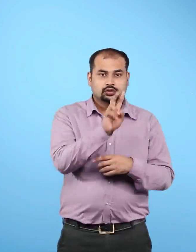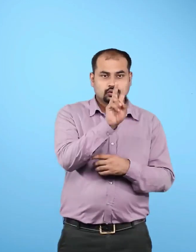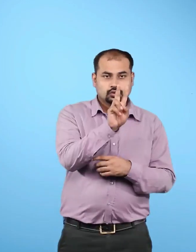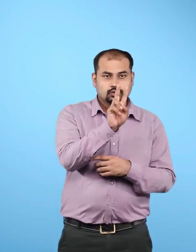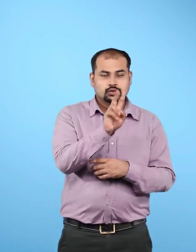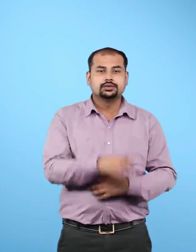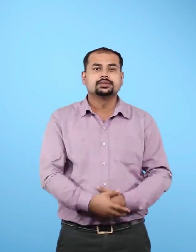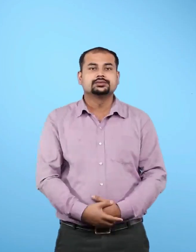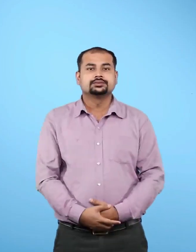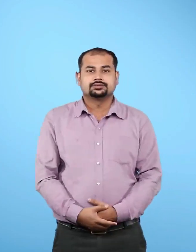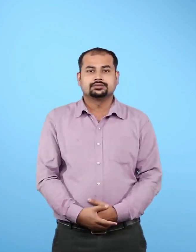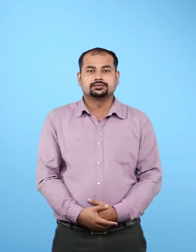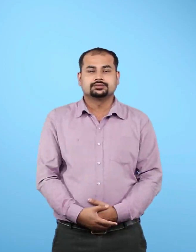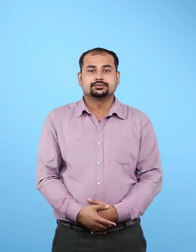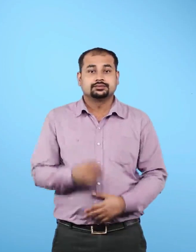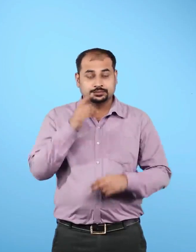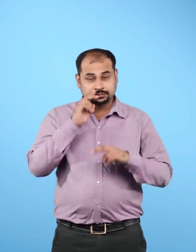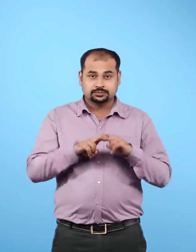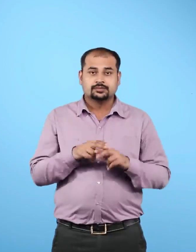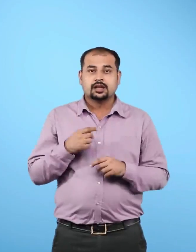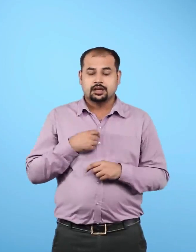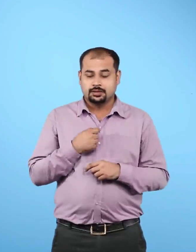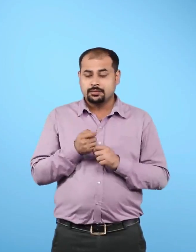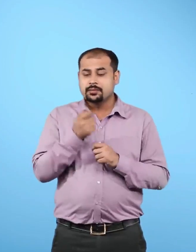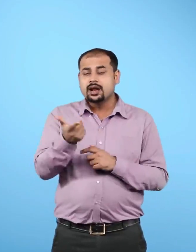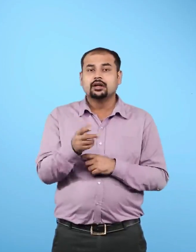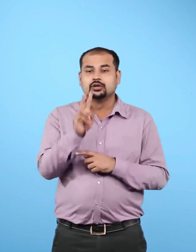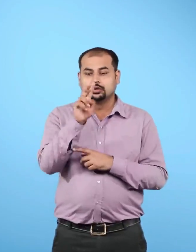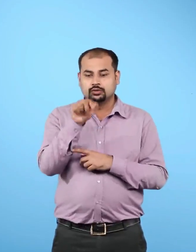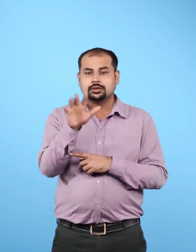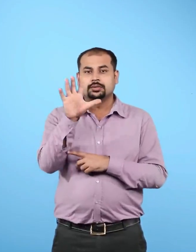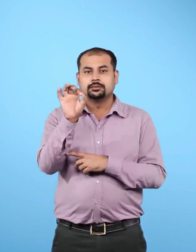2. How many matchboxes can be got for rupees